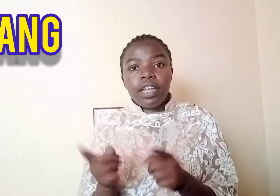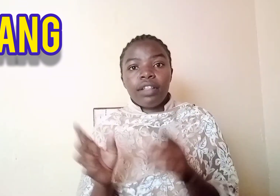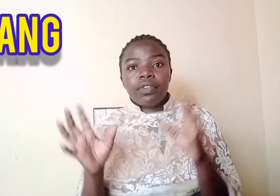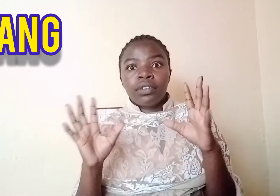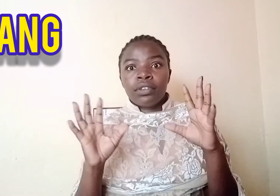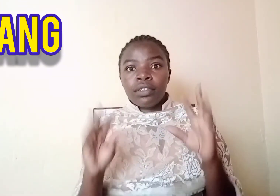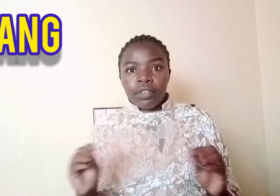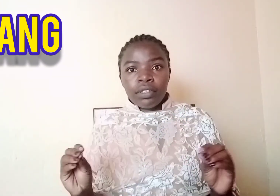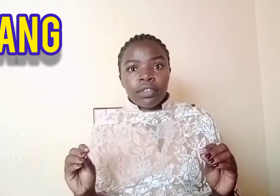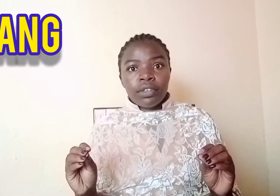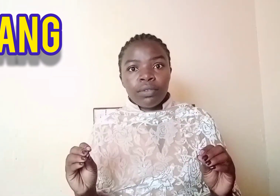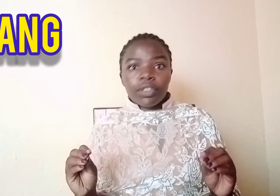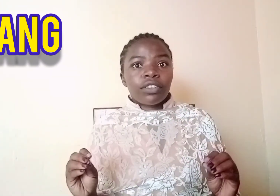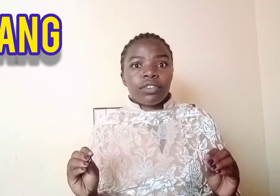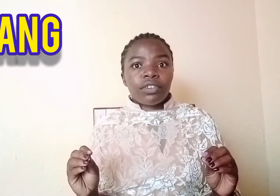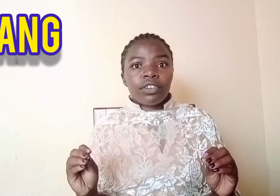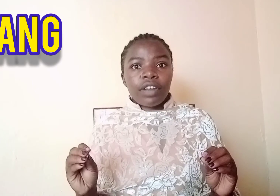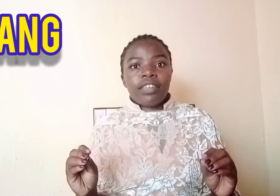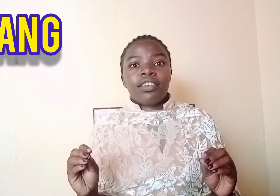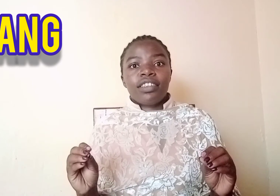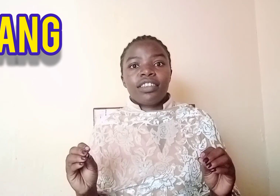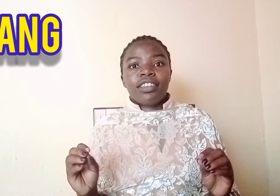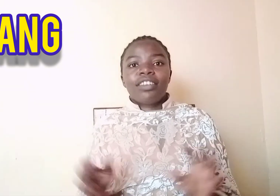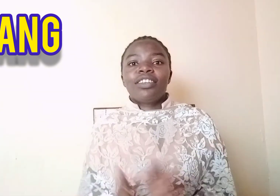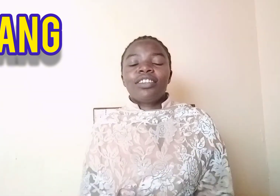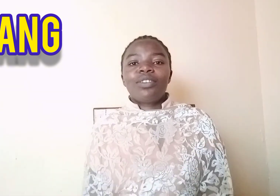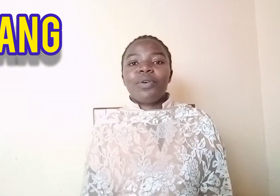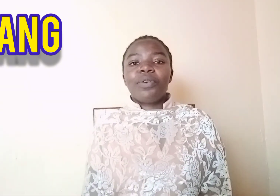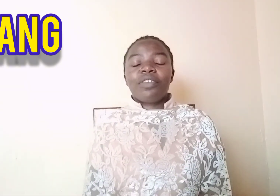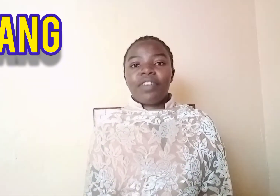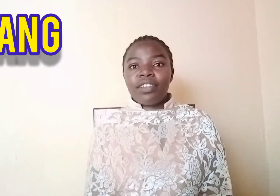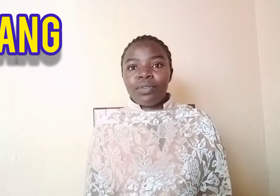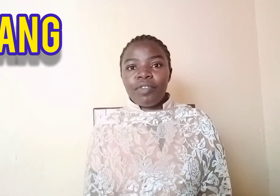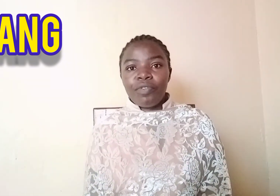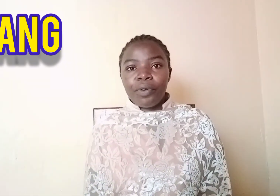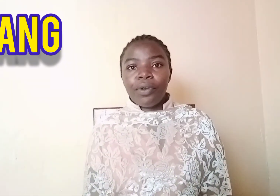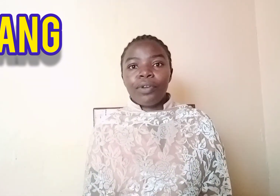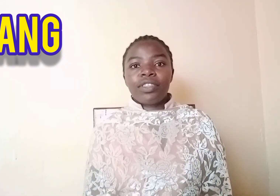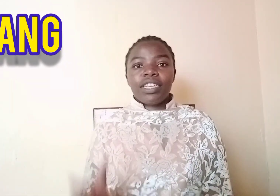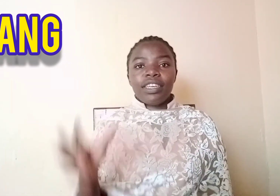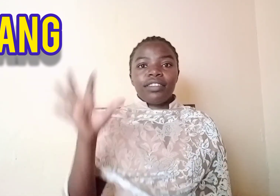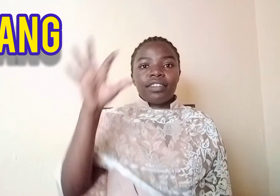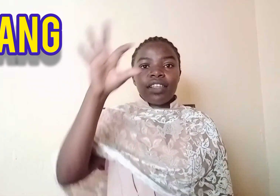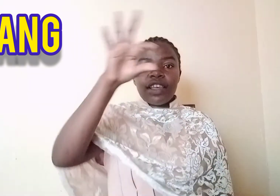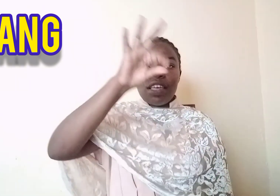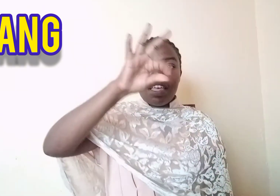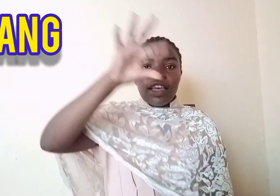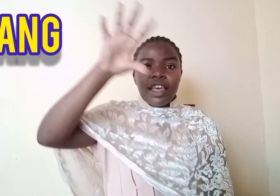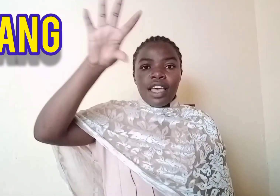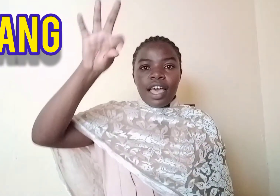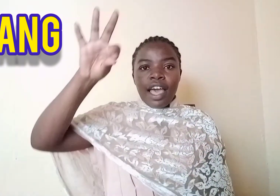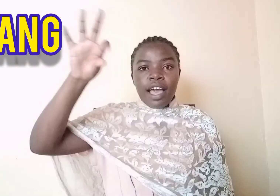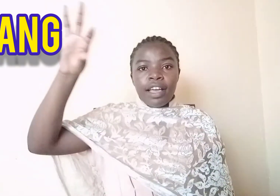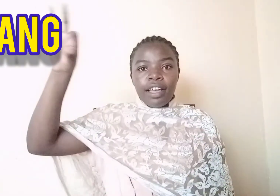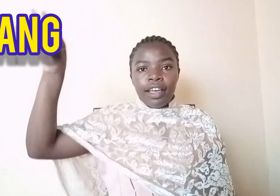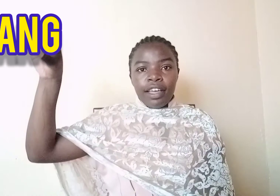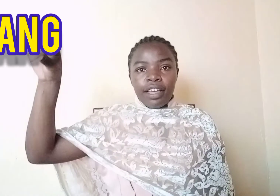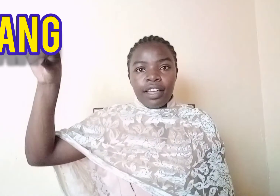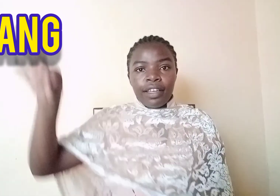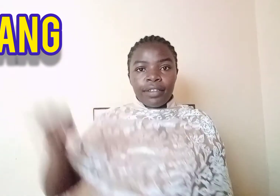yourself, which is not right. So the first one for clothes is hang.